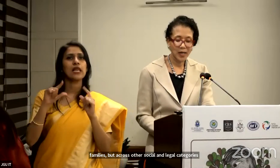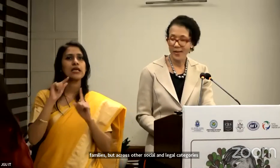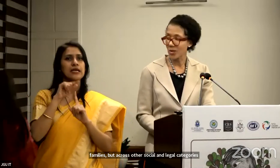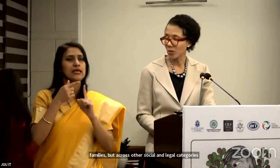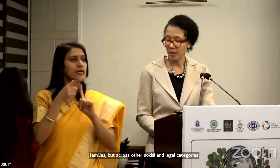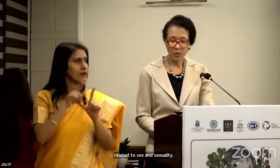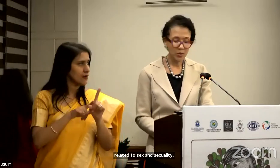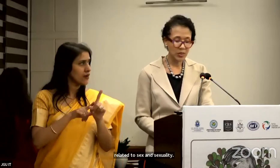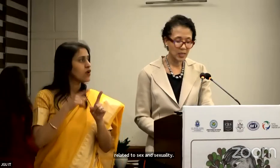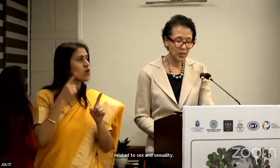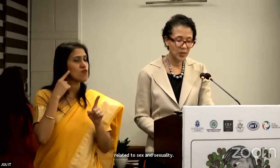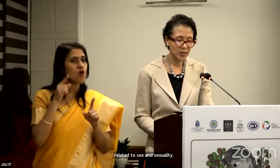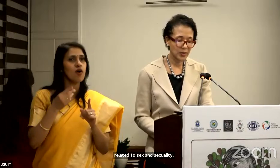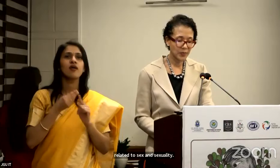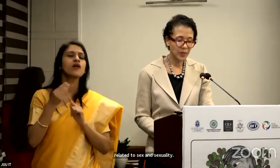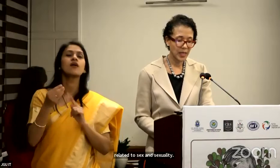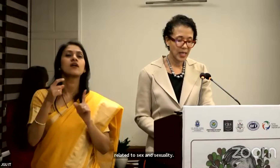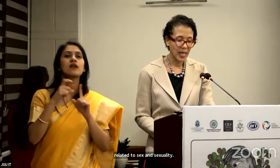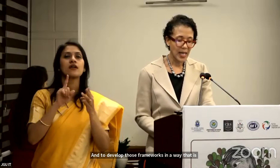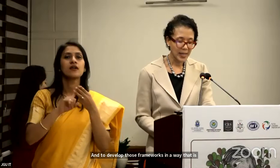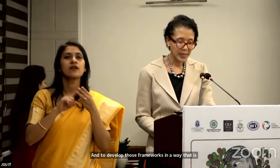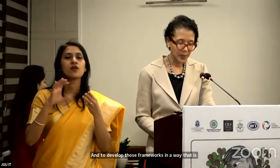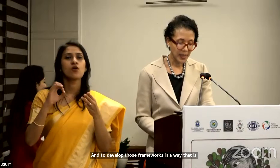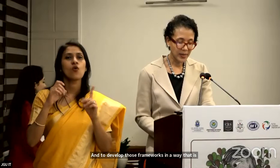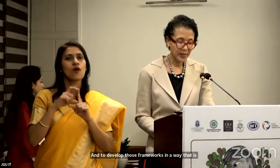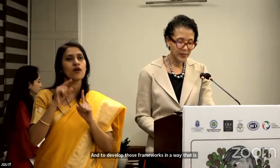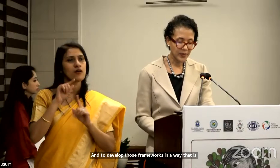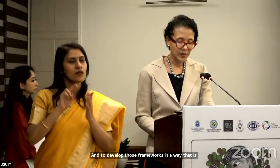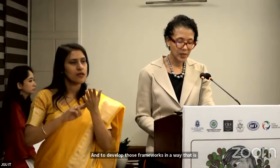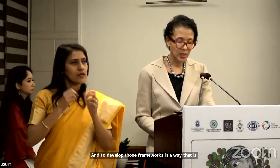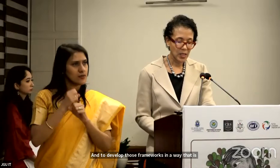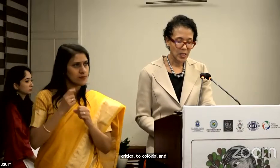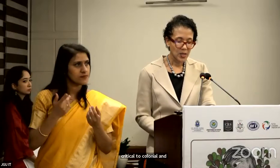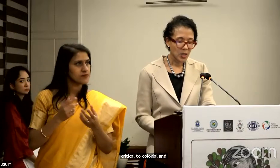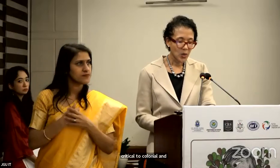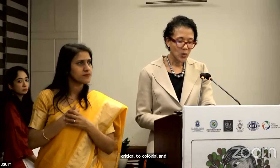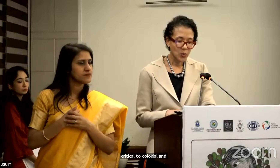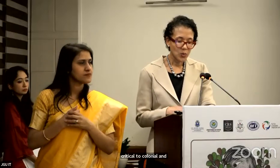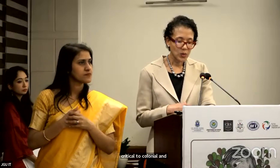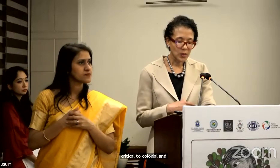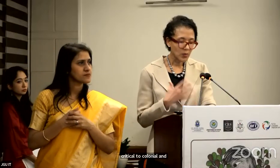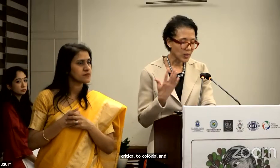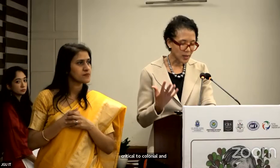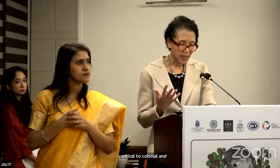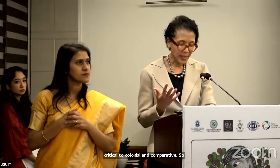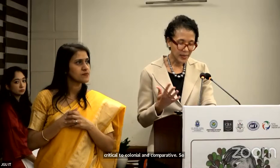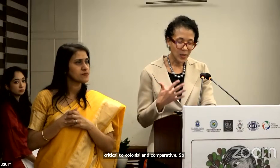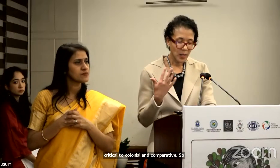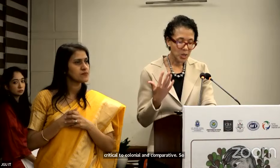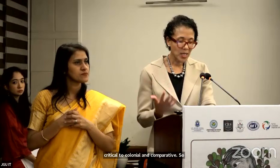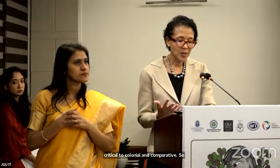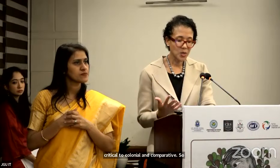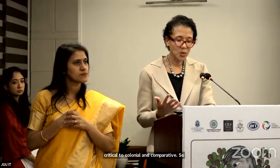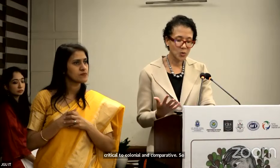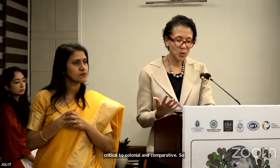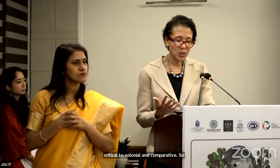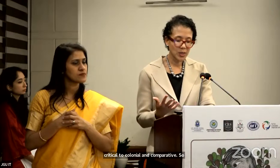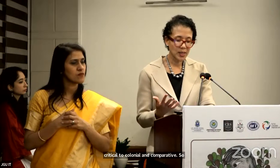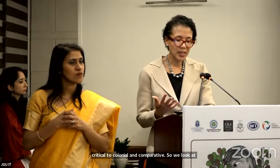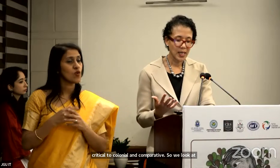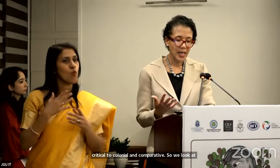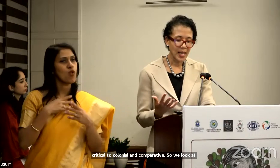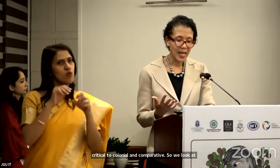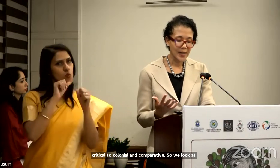in a way that is critical, decolonial, and comparative. So we look at unwaged household